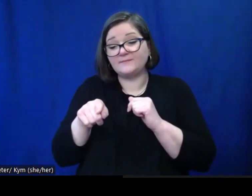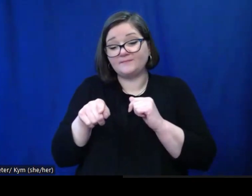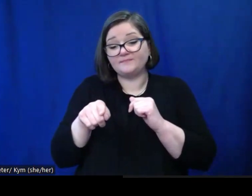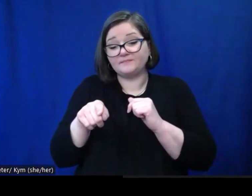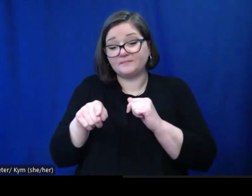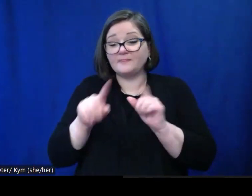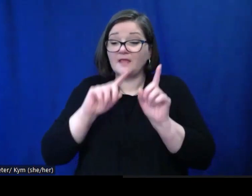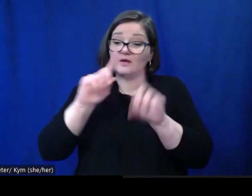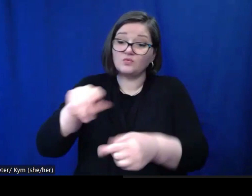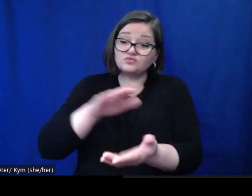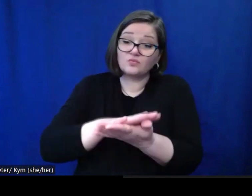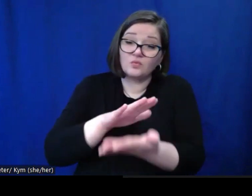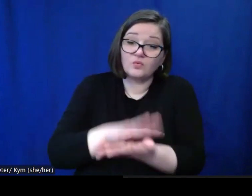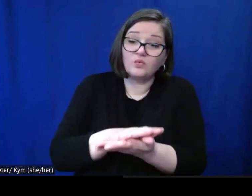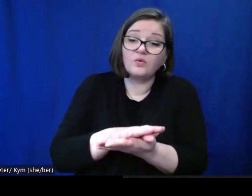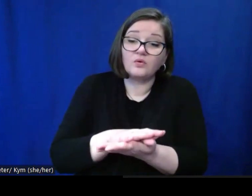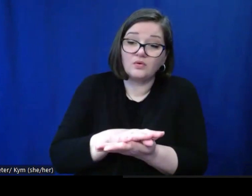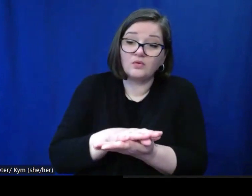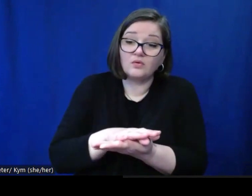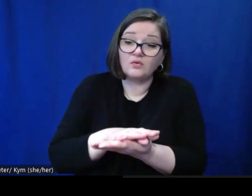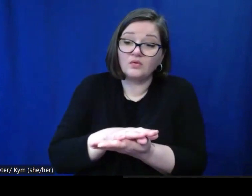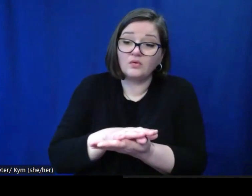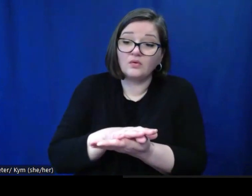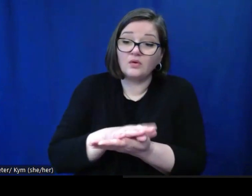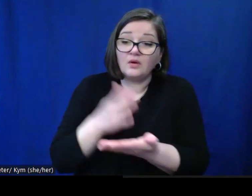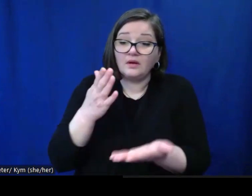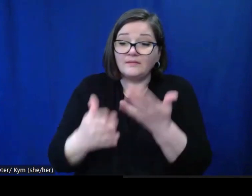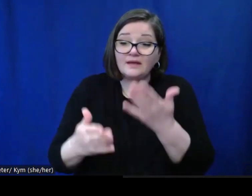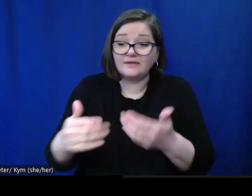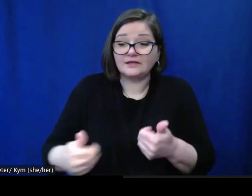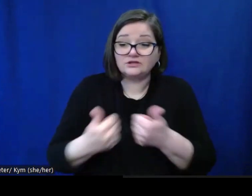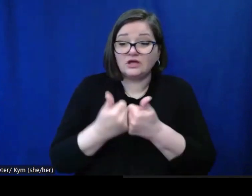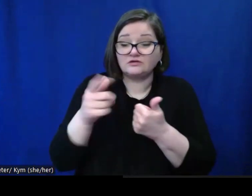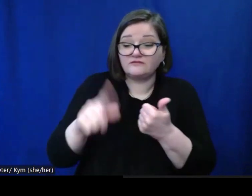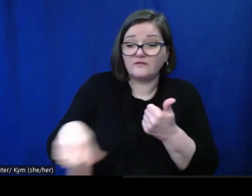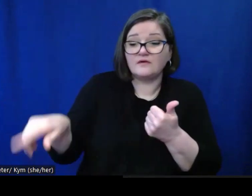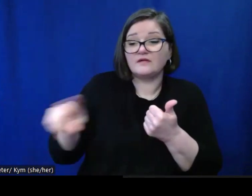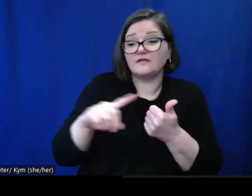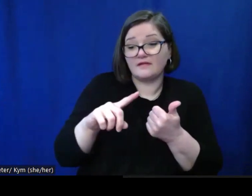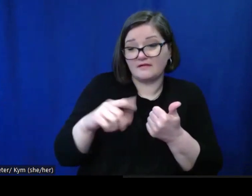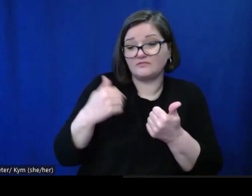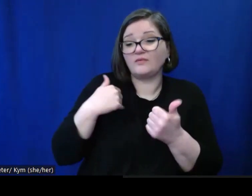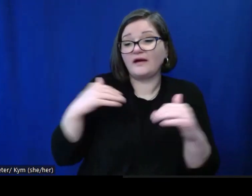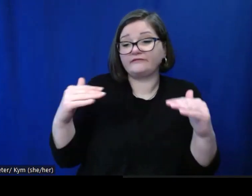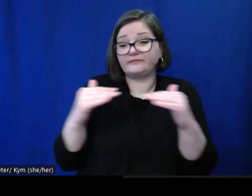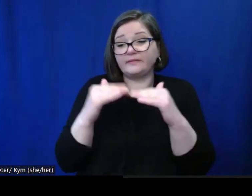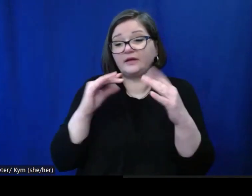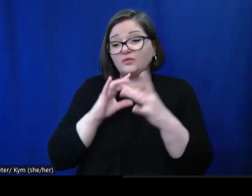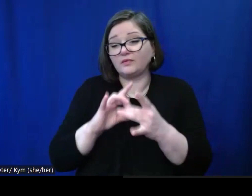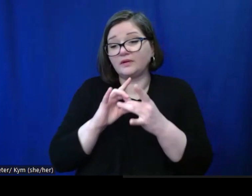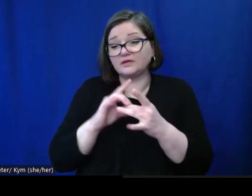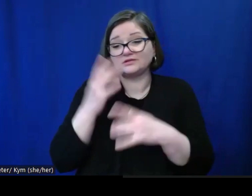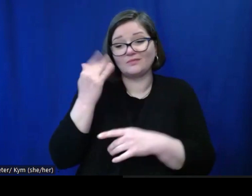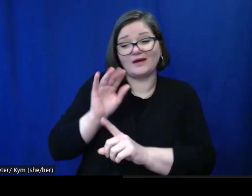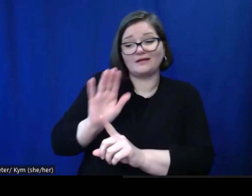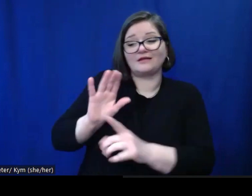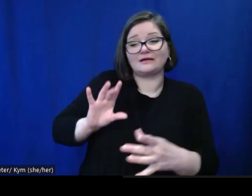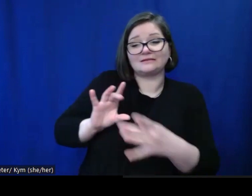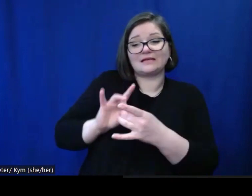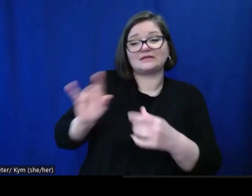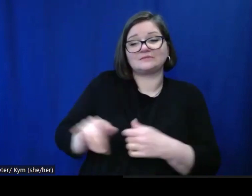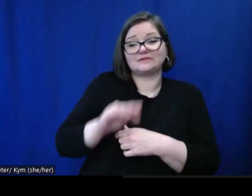go to school and it might be really challenging for them to have peer relationships because of their own attachment